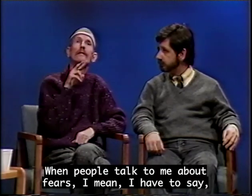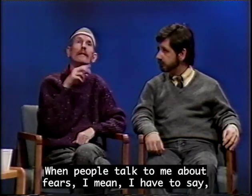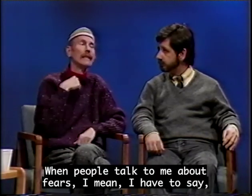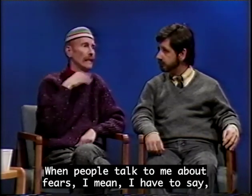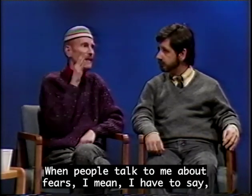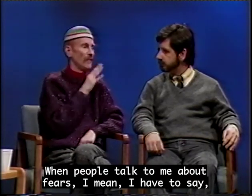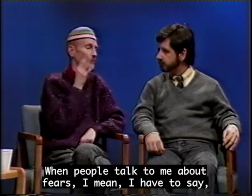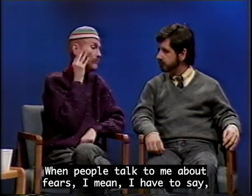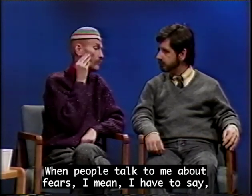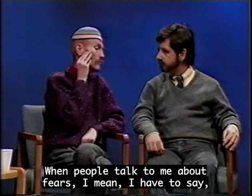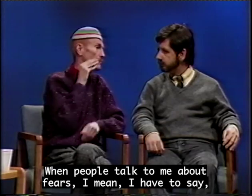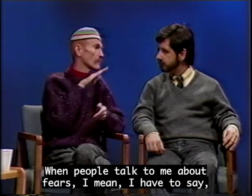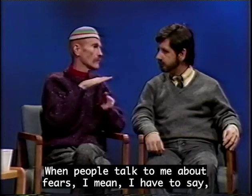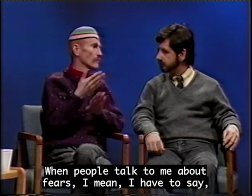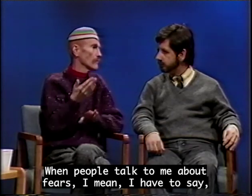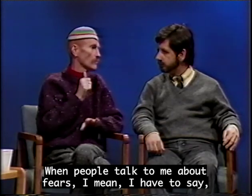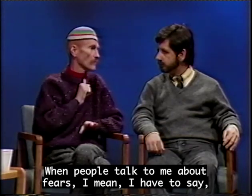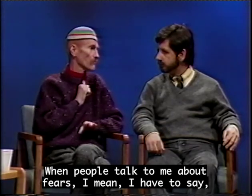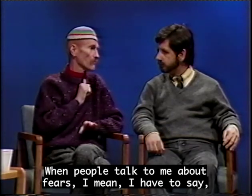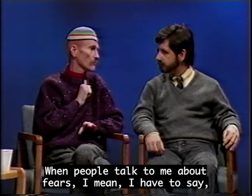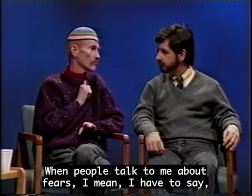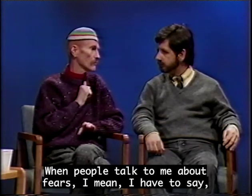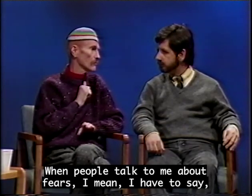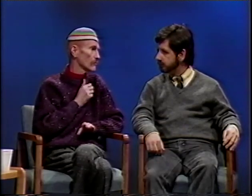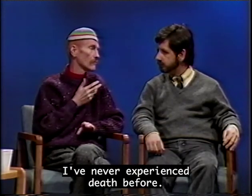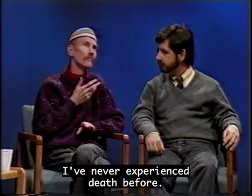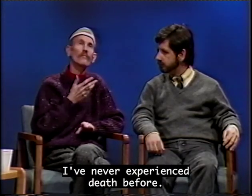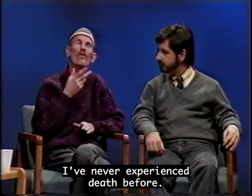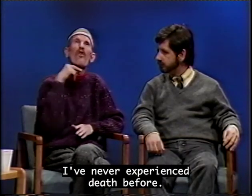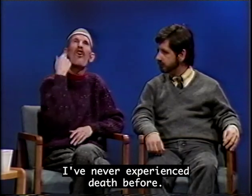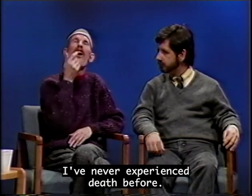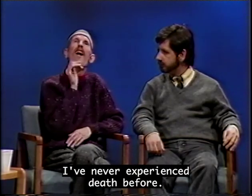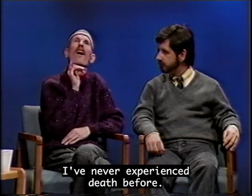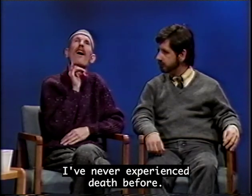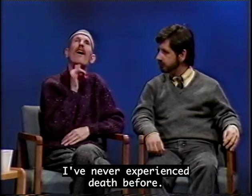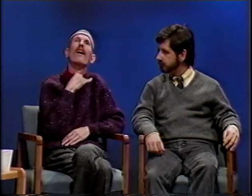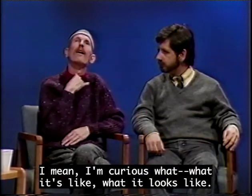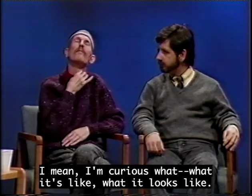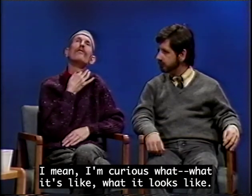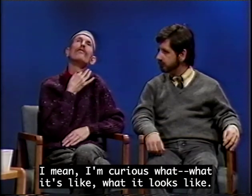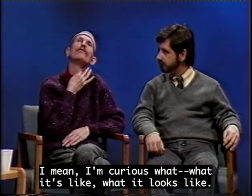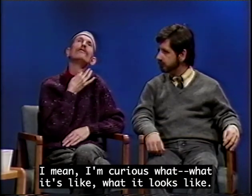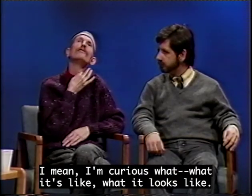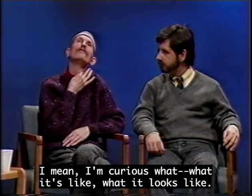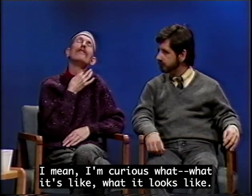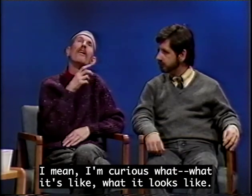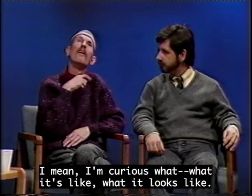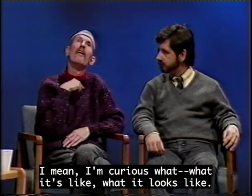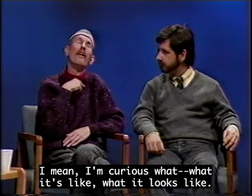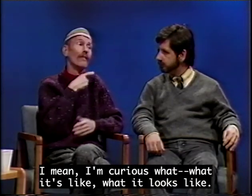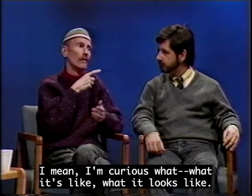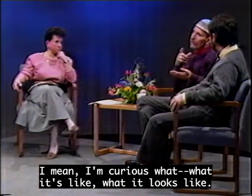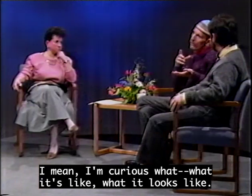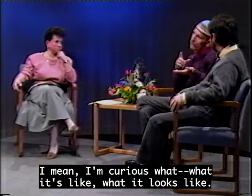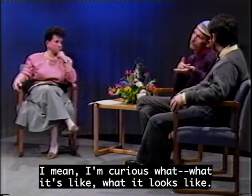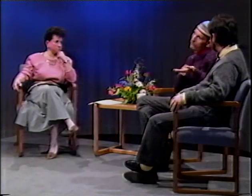When people talk to me about fears, I mean, I have to say I've never experienced death before. I mean, I'm curious what it's like, what it looks like.